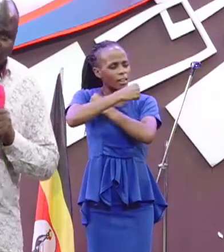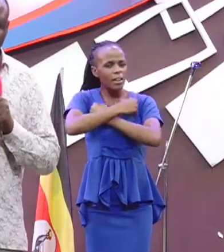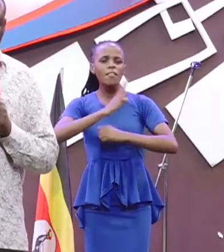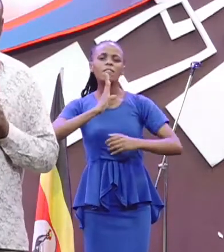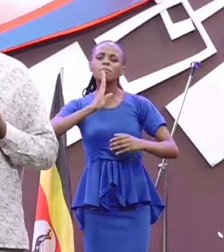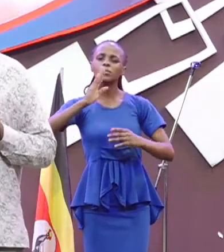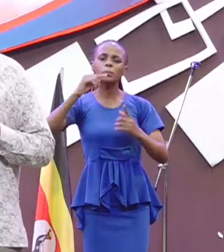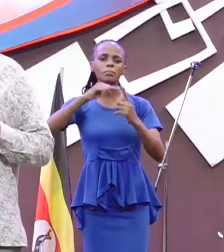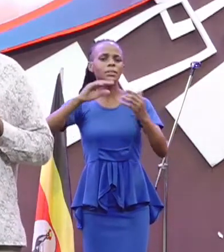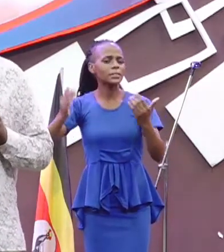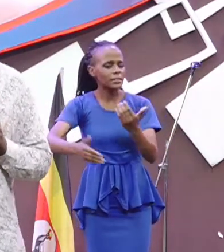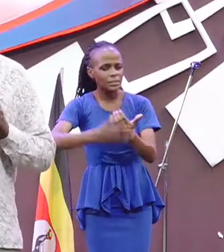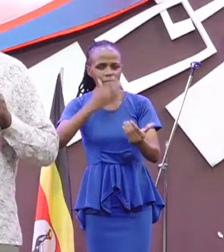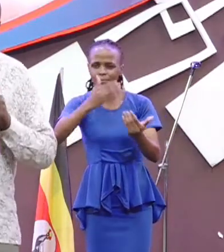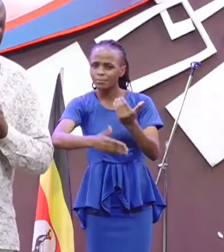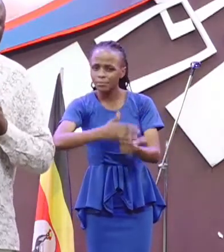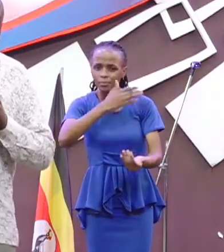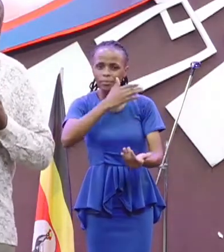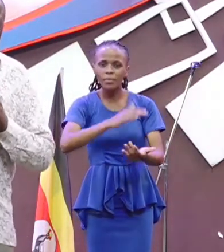nurtured. So much love to be